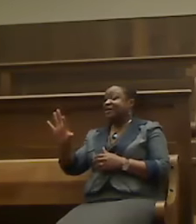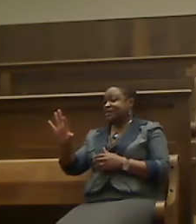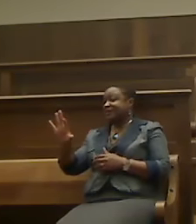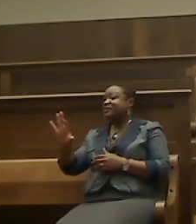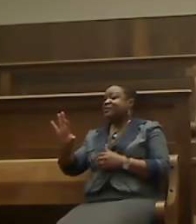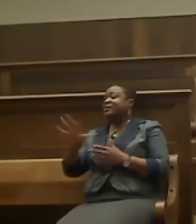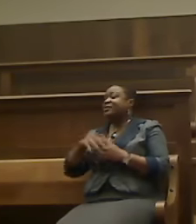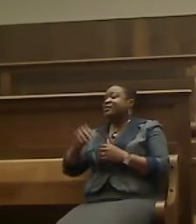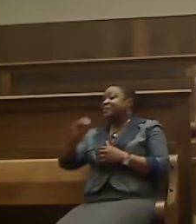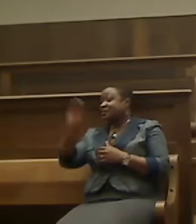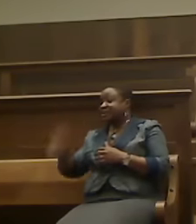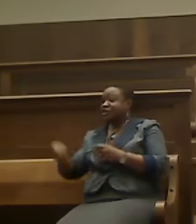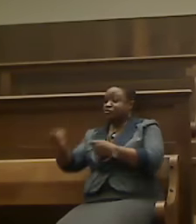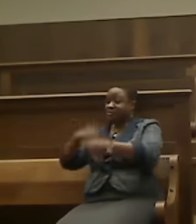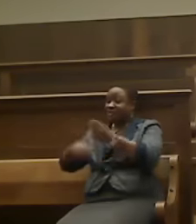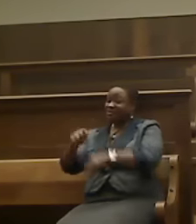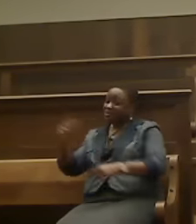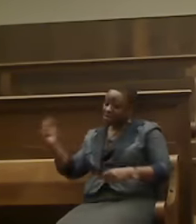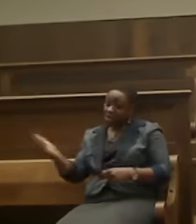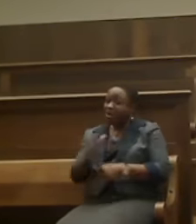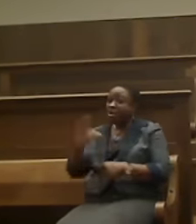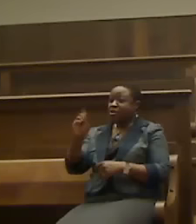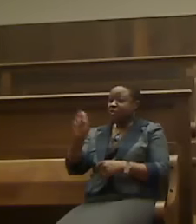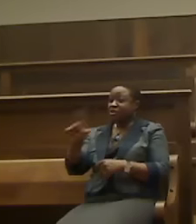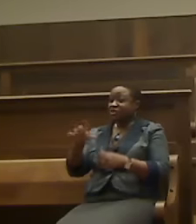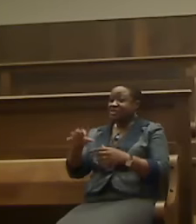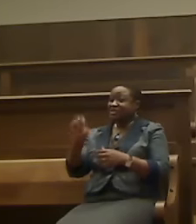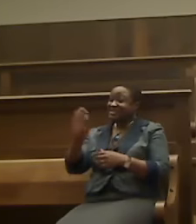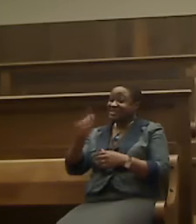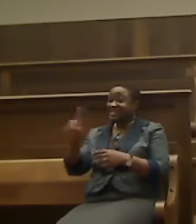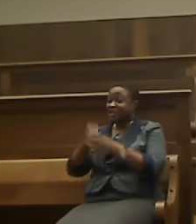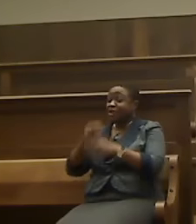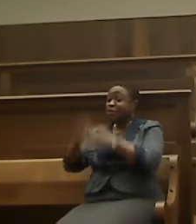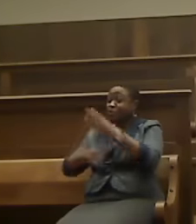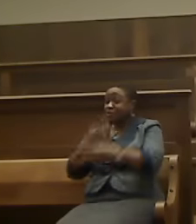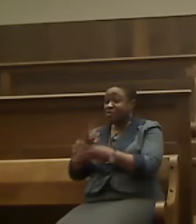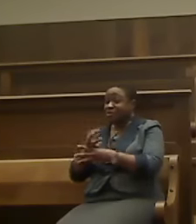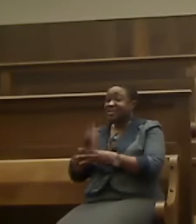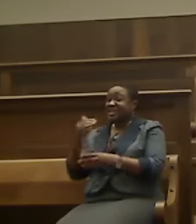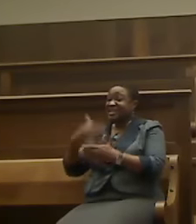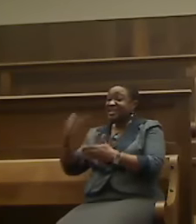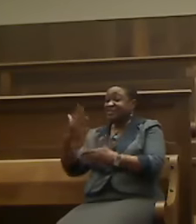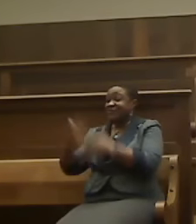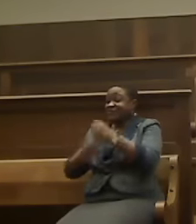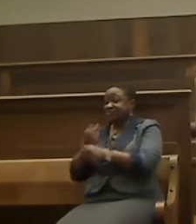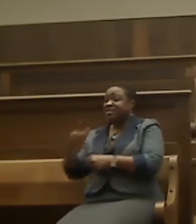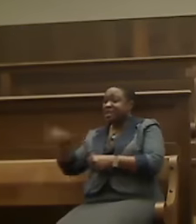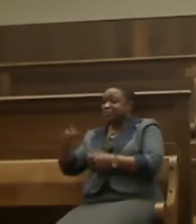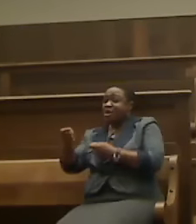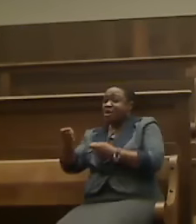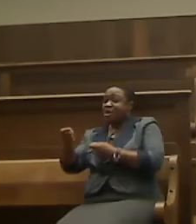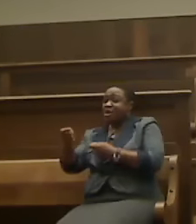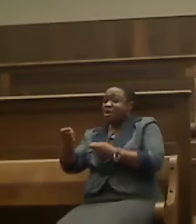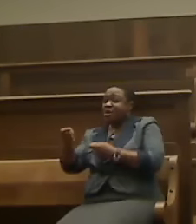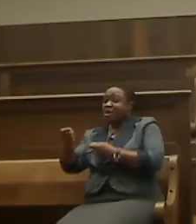all commercial seeds in the world within 5 years. They were planning to replace nature, eliminate the products of the